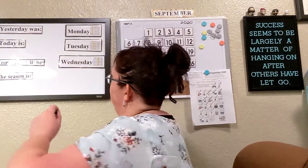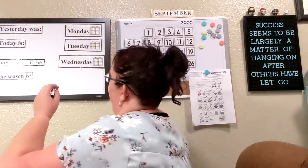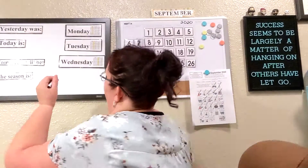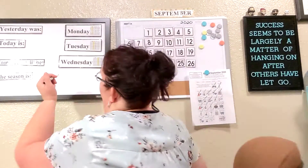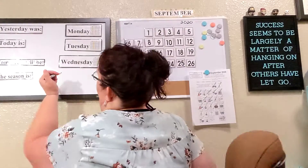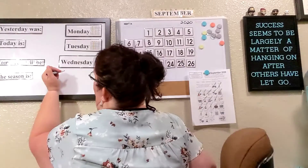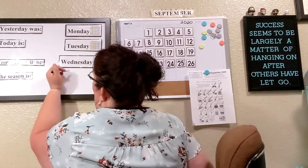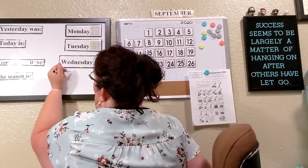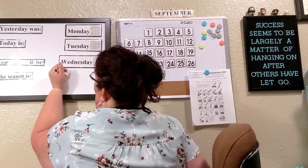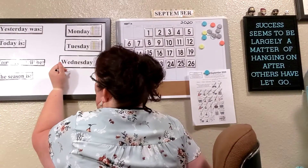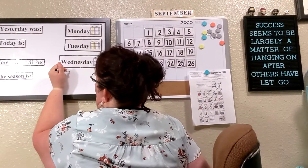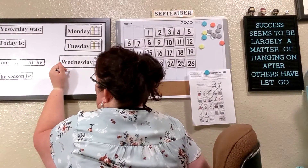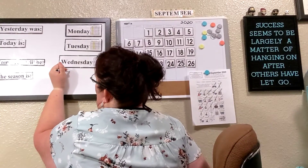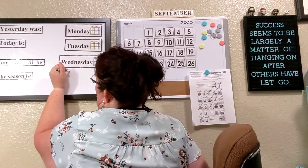And hopefully I can write it neat enough.